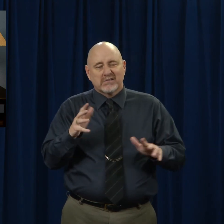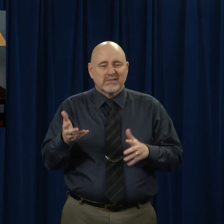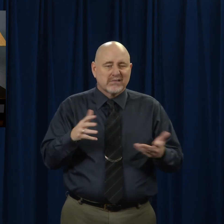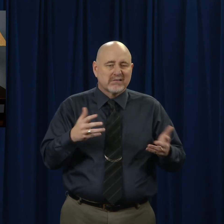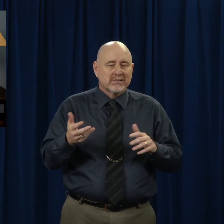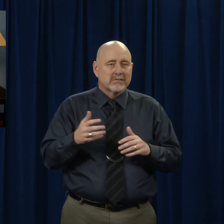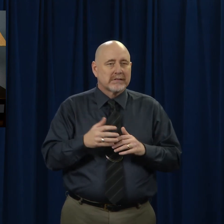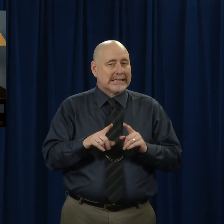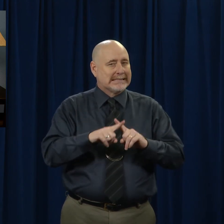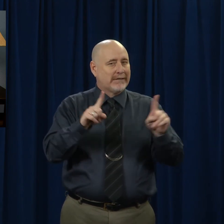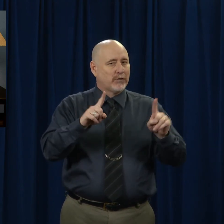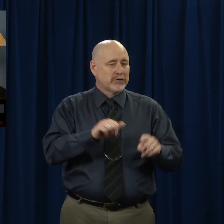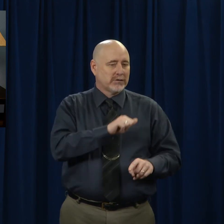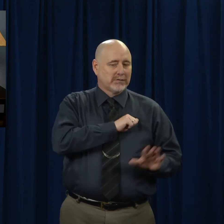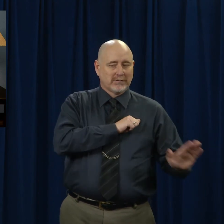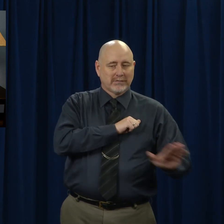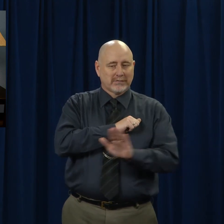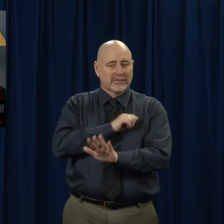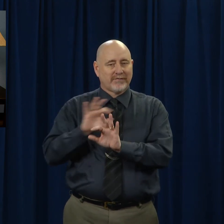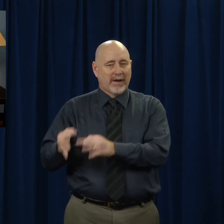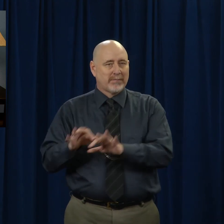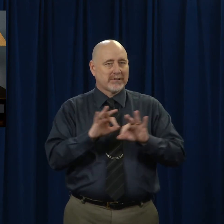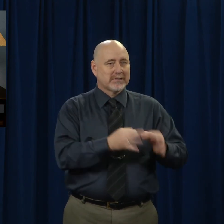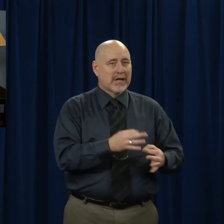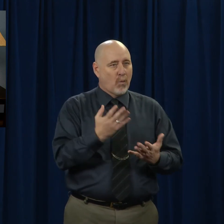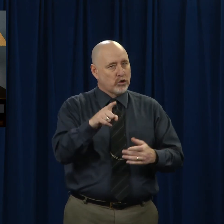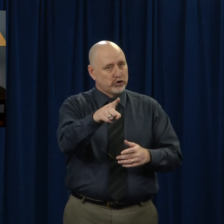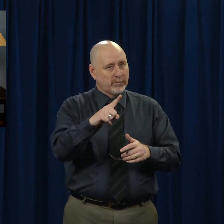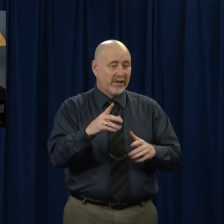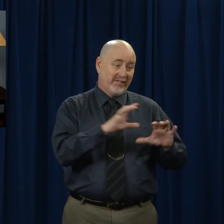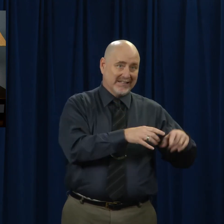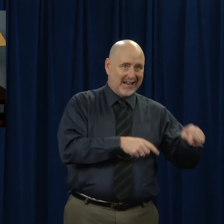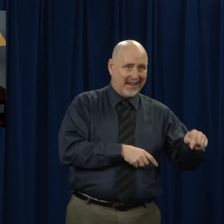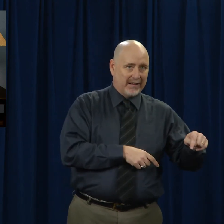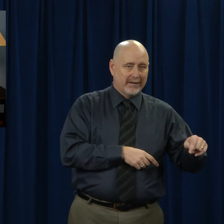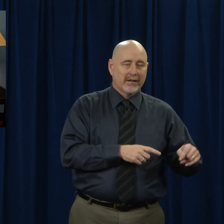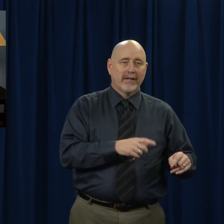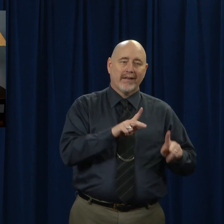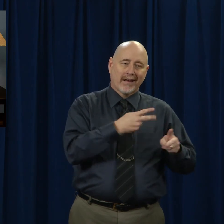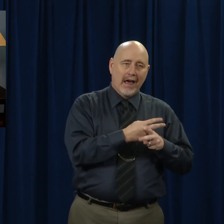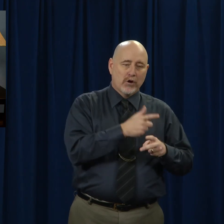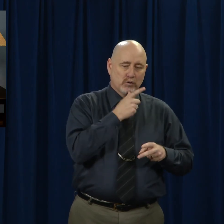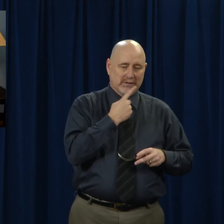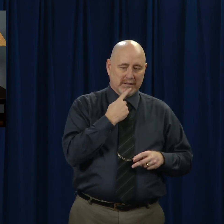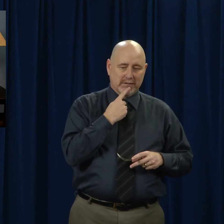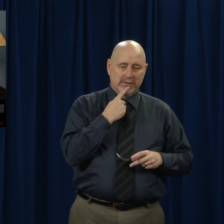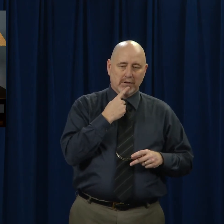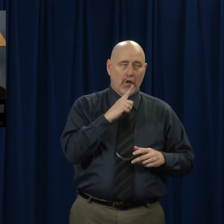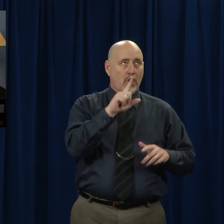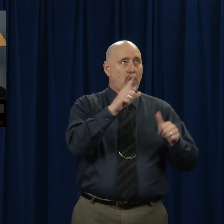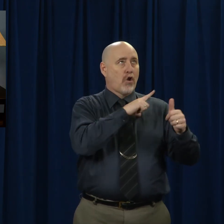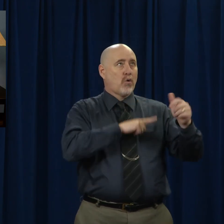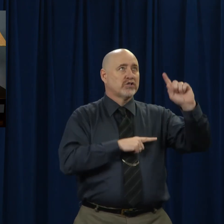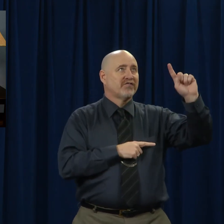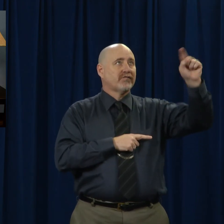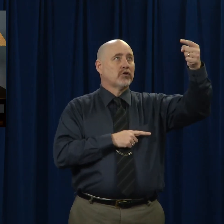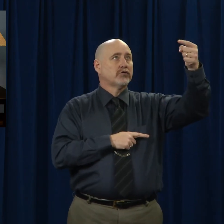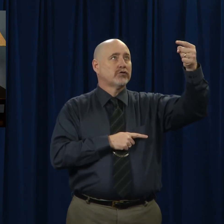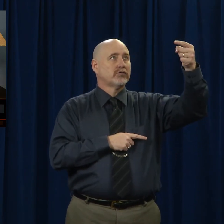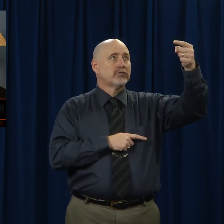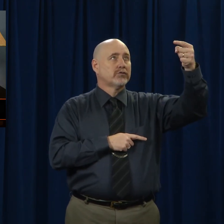haphazard. There's a difference in those two kinds of families. I want you to be the first kind. I want you to be the kind that says, we're going to put the Lord